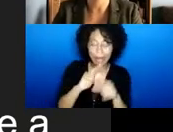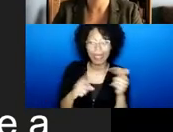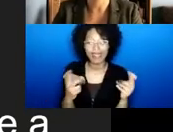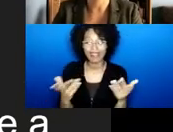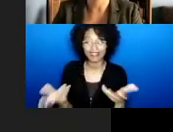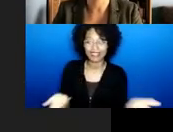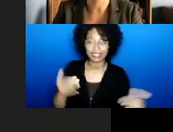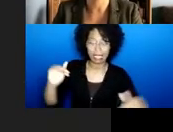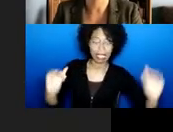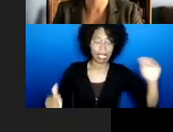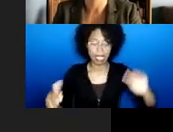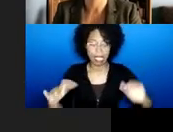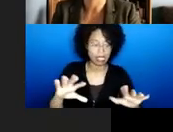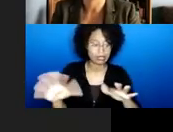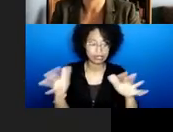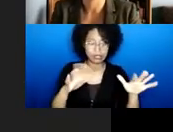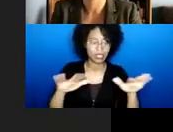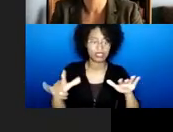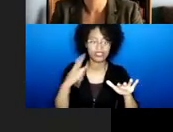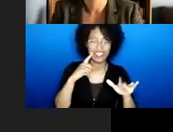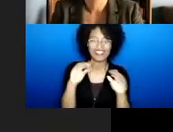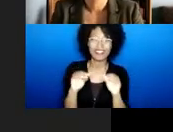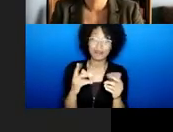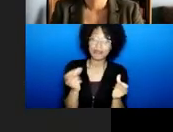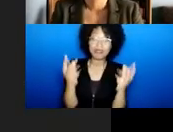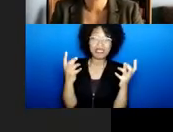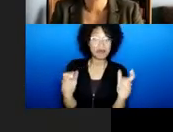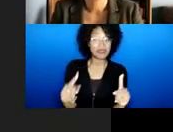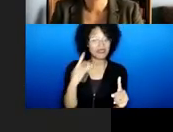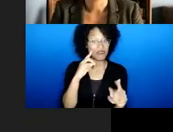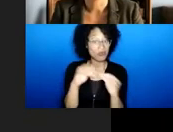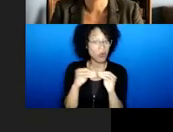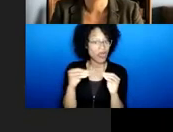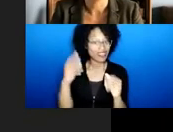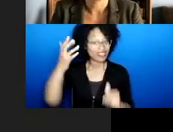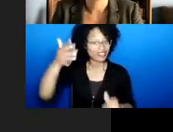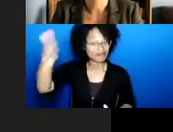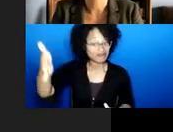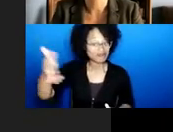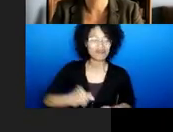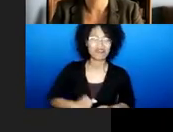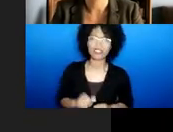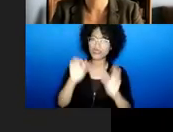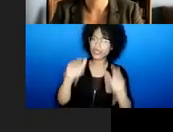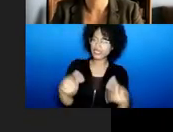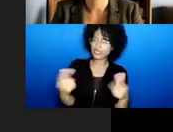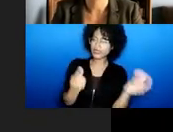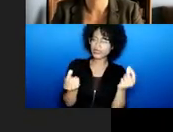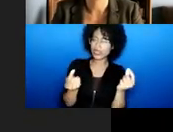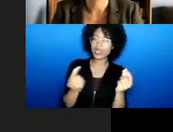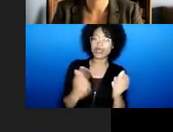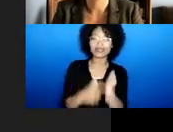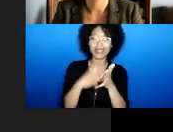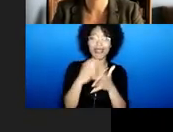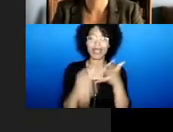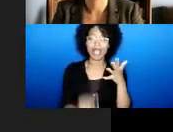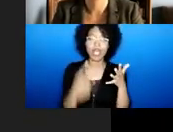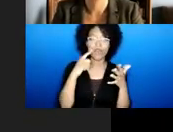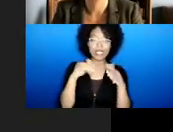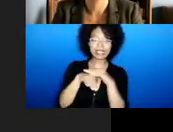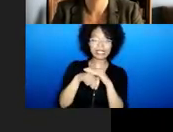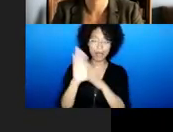There are many opportunities for more ahead. What you can do. Please follow the guidelines for accessible